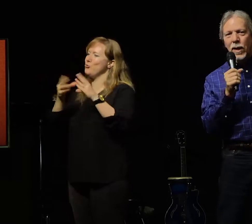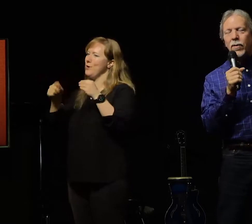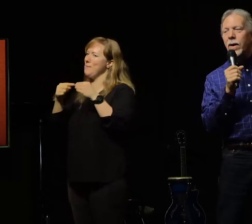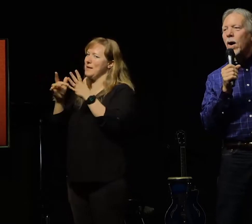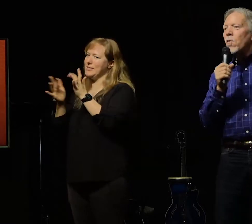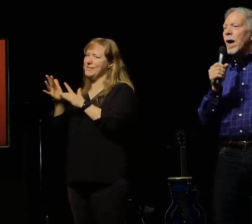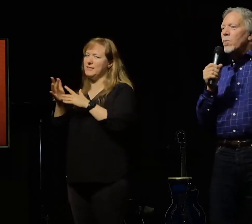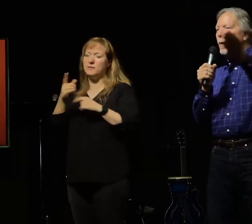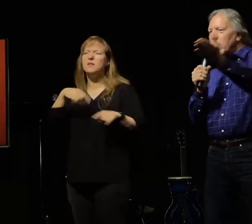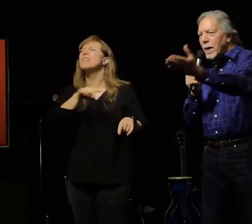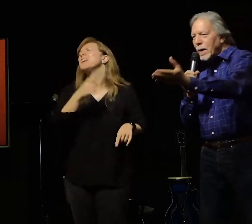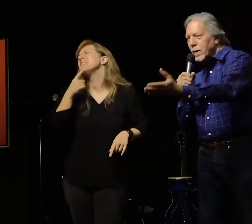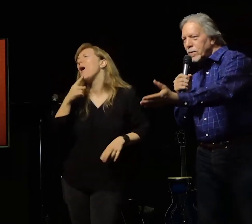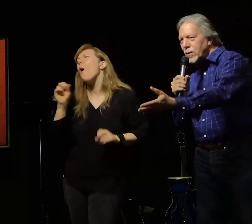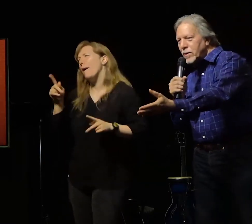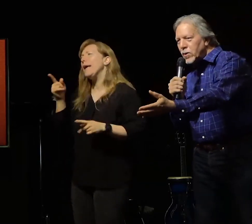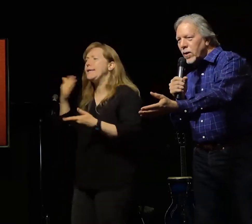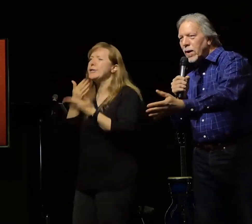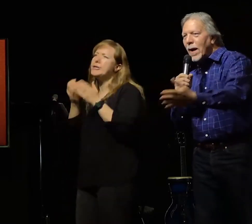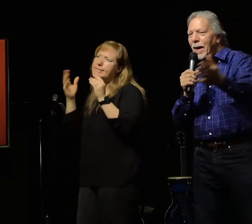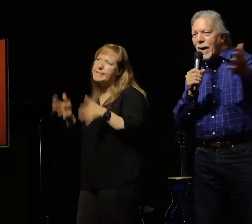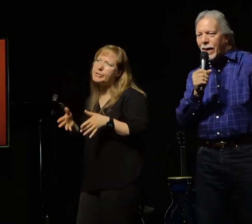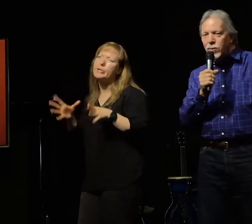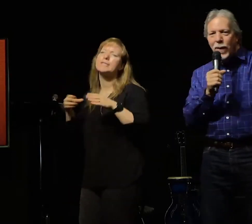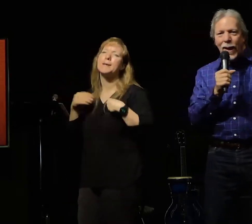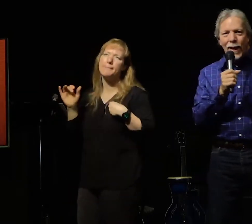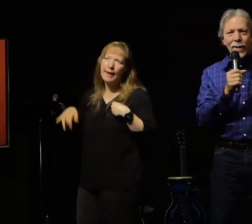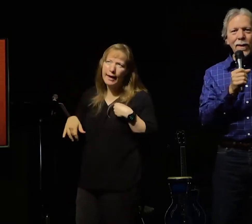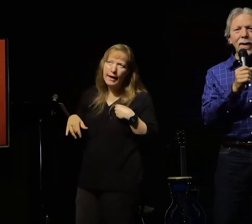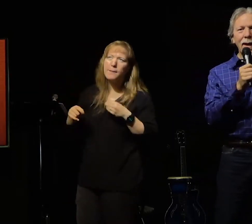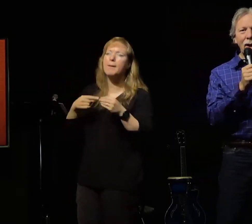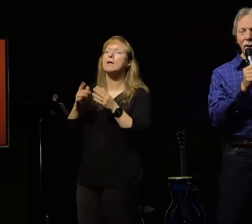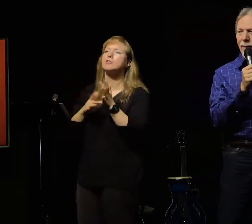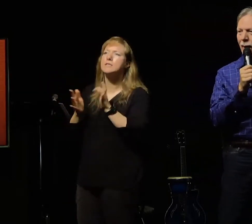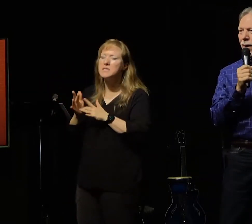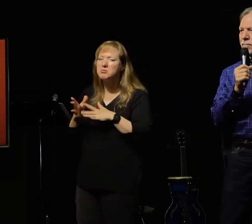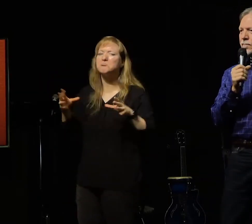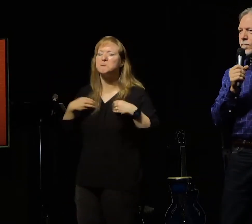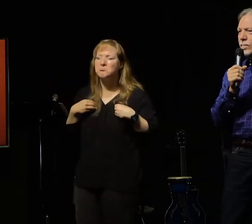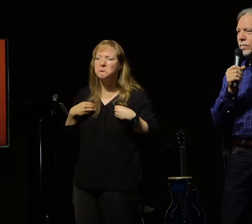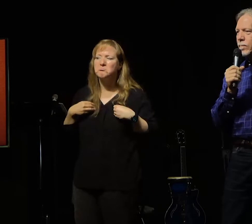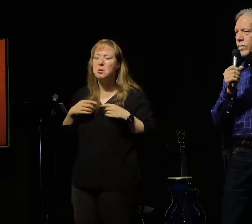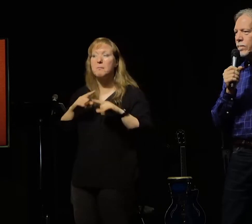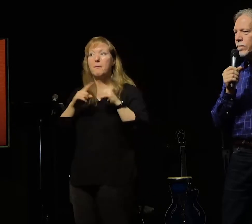Jesus. They're all right with him being a good teacher and a nice man and all of that.